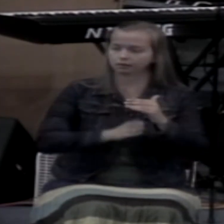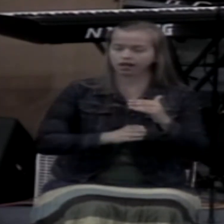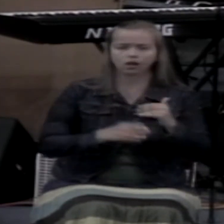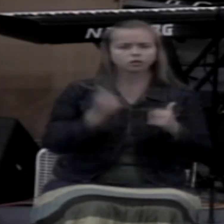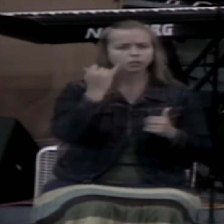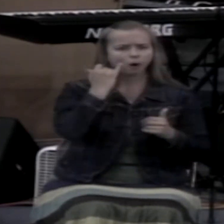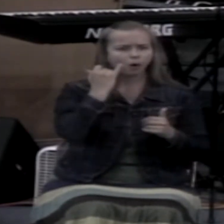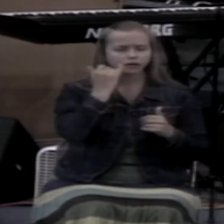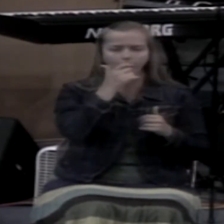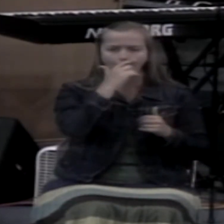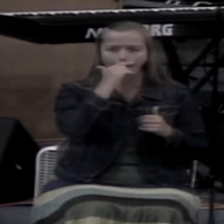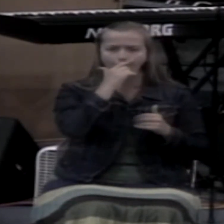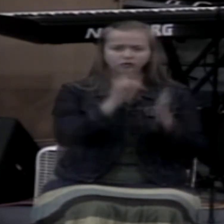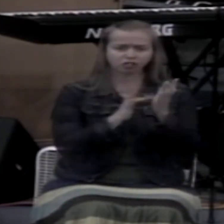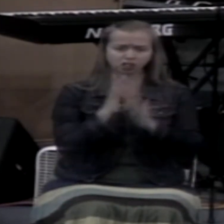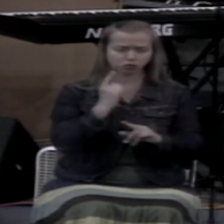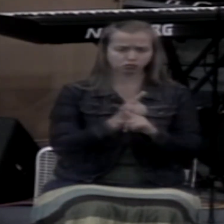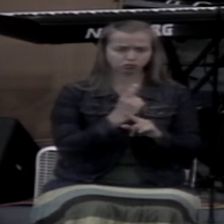But then Paul,